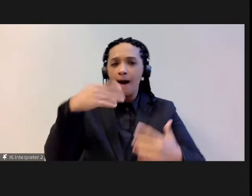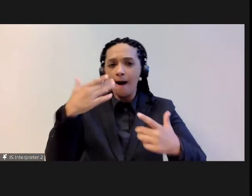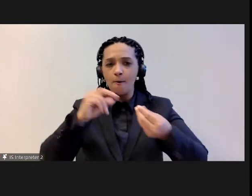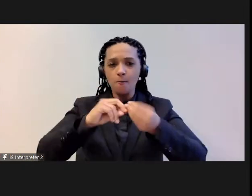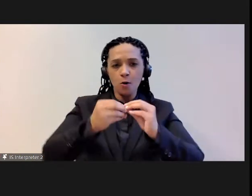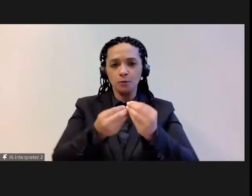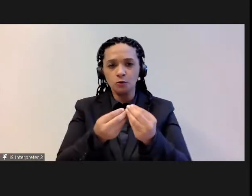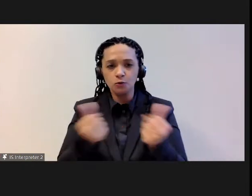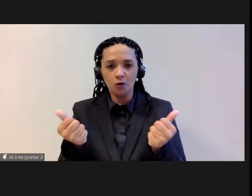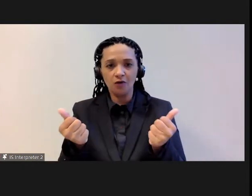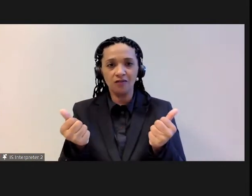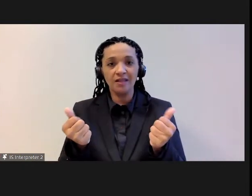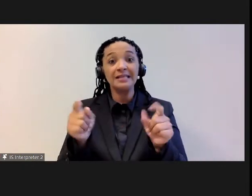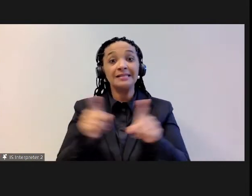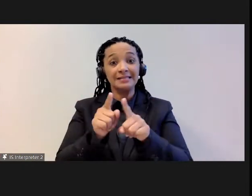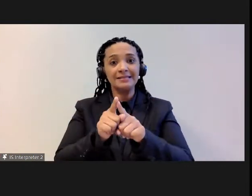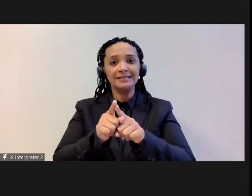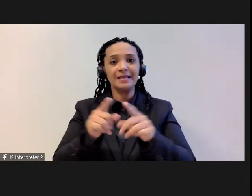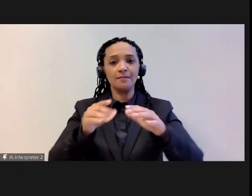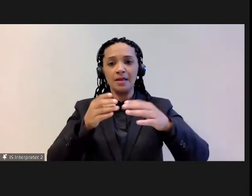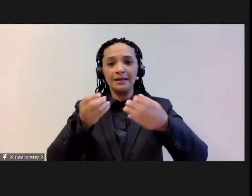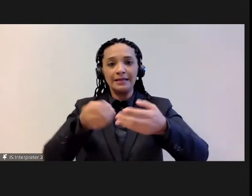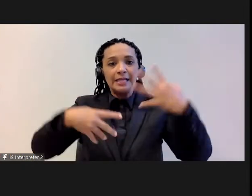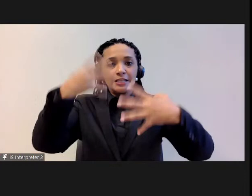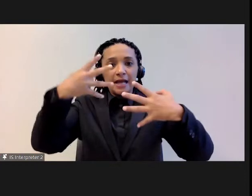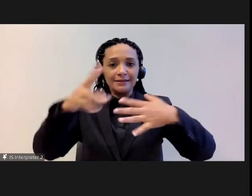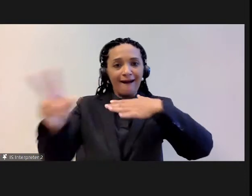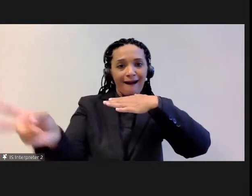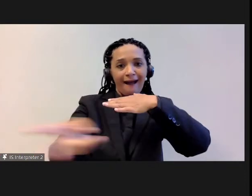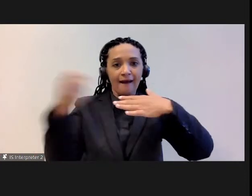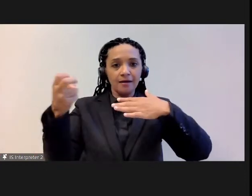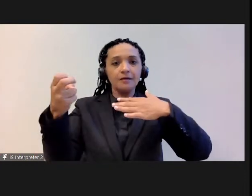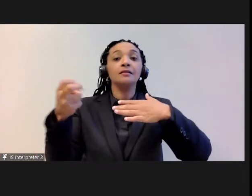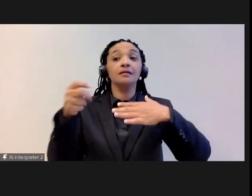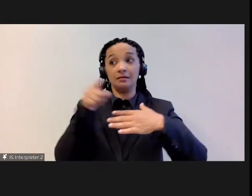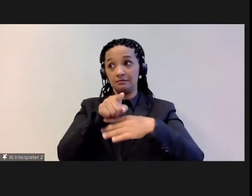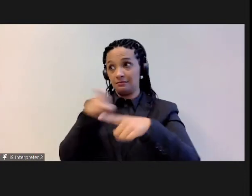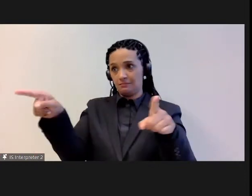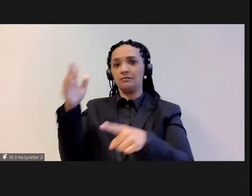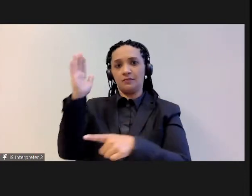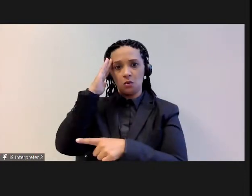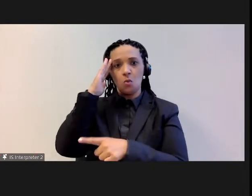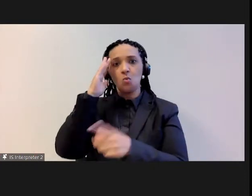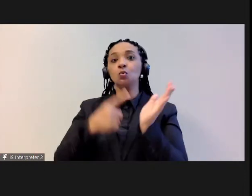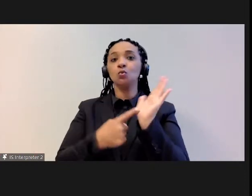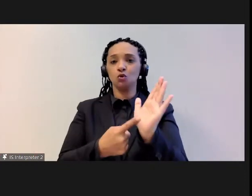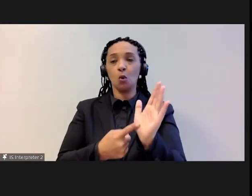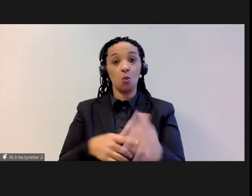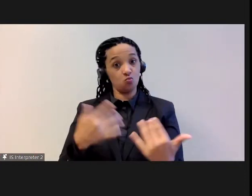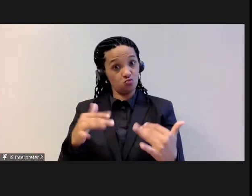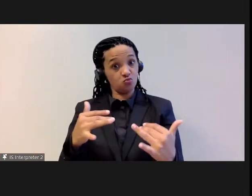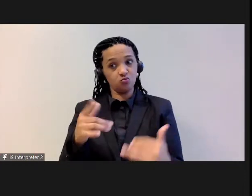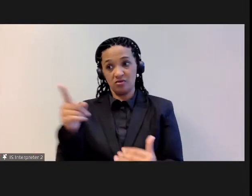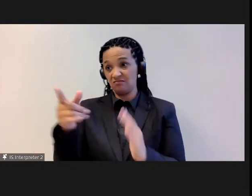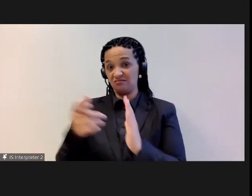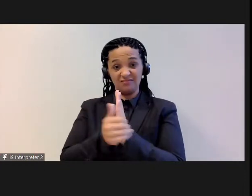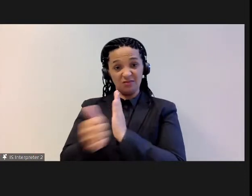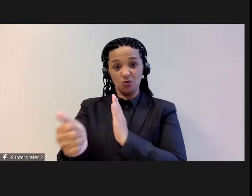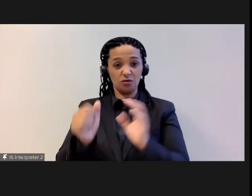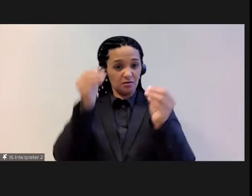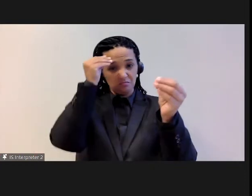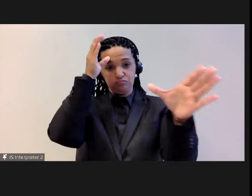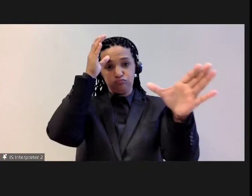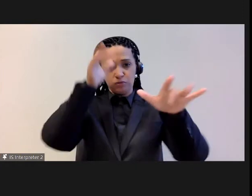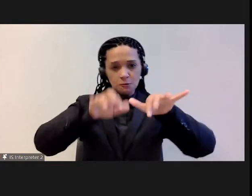the hackathons that are often carried out have revealed the type of skills that young people have working